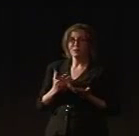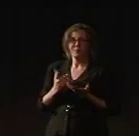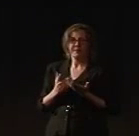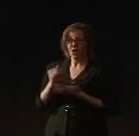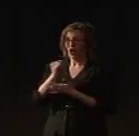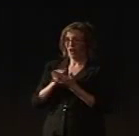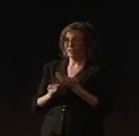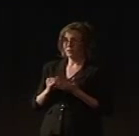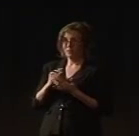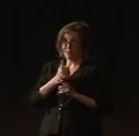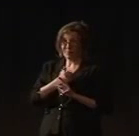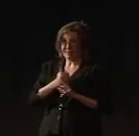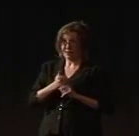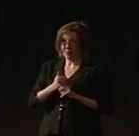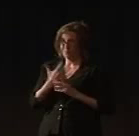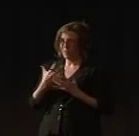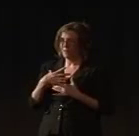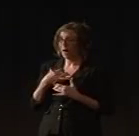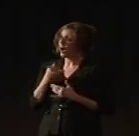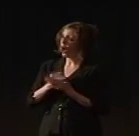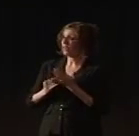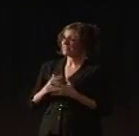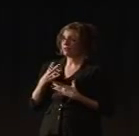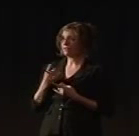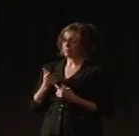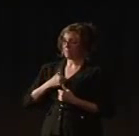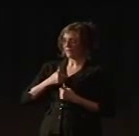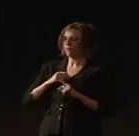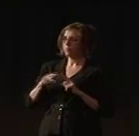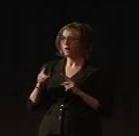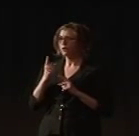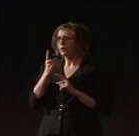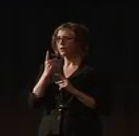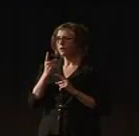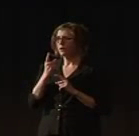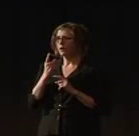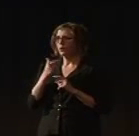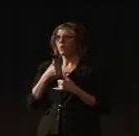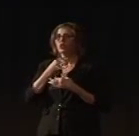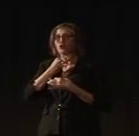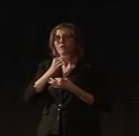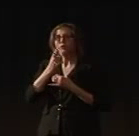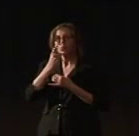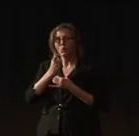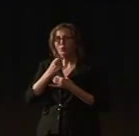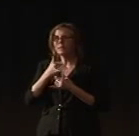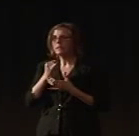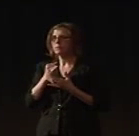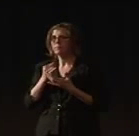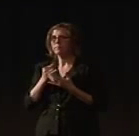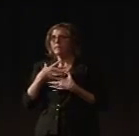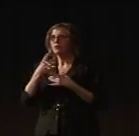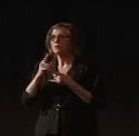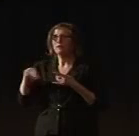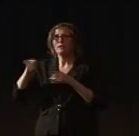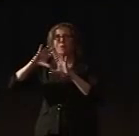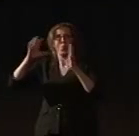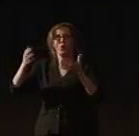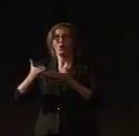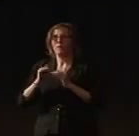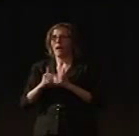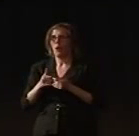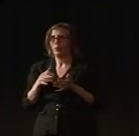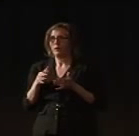the artists themselves? But interested in what the world, what they make of the world, which is also the same world in which the scientists have their